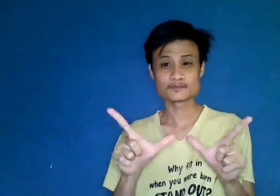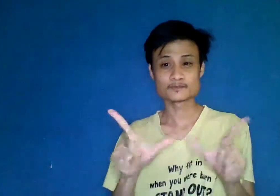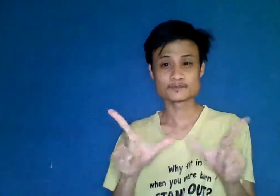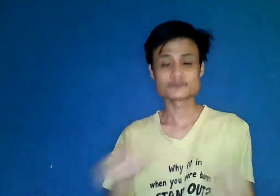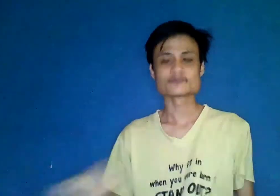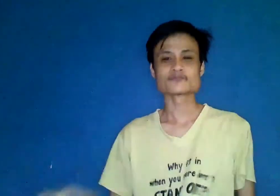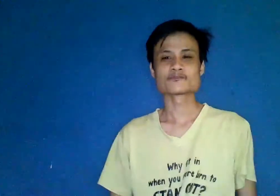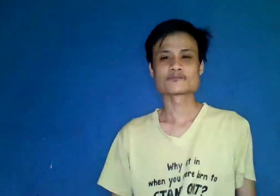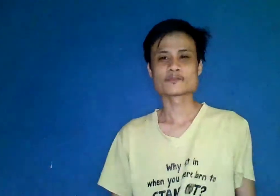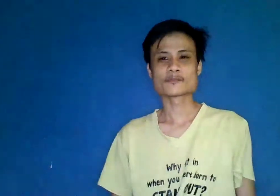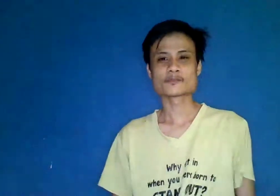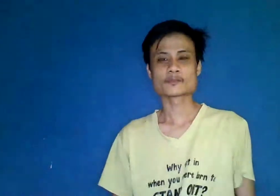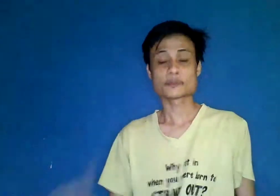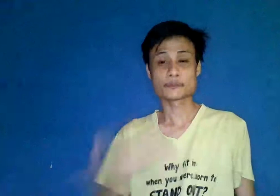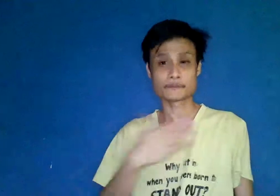This the first step step. The step to